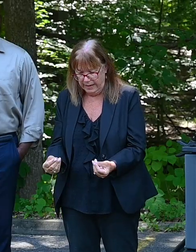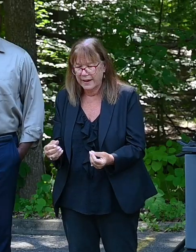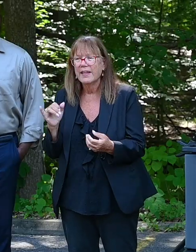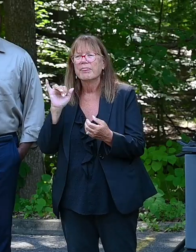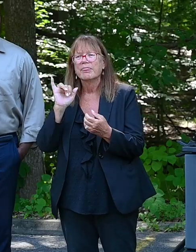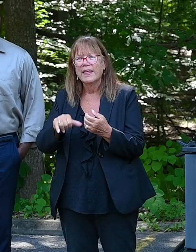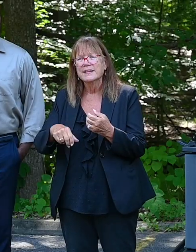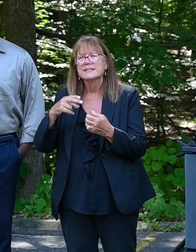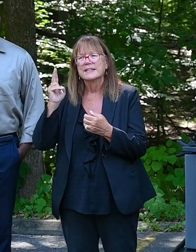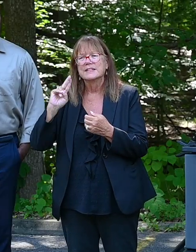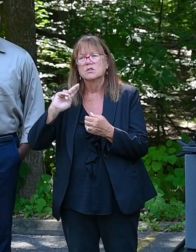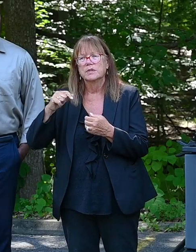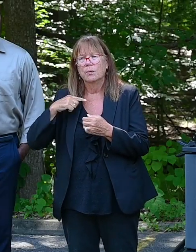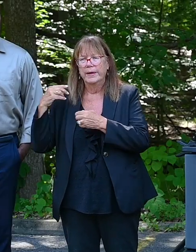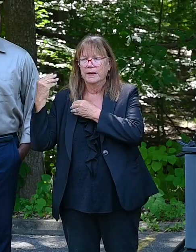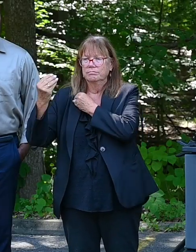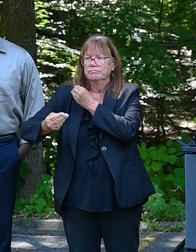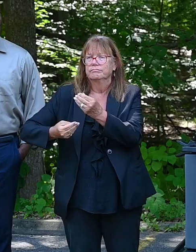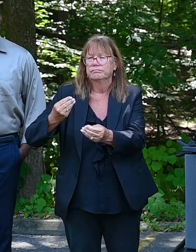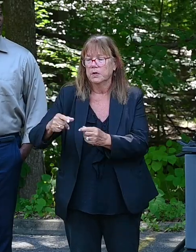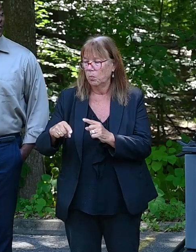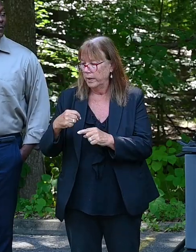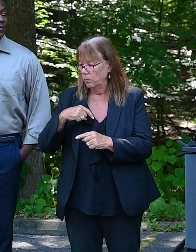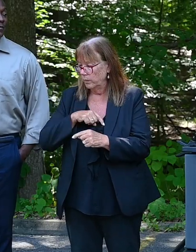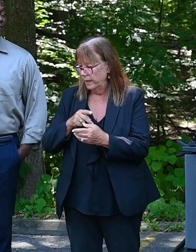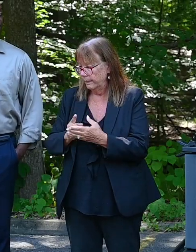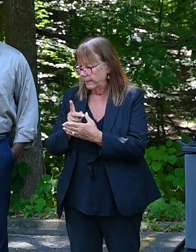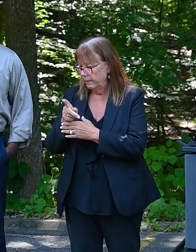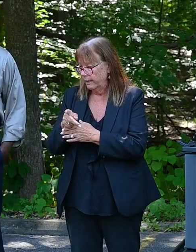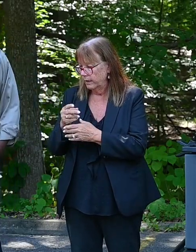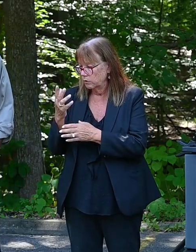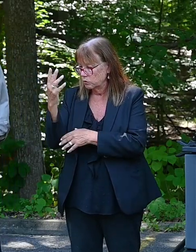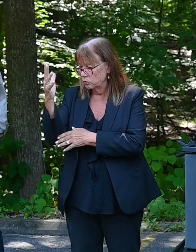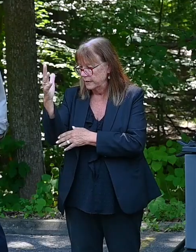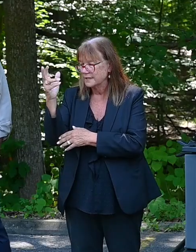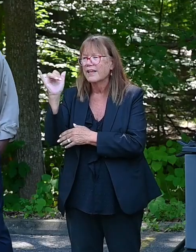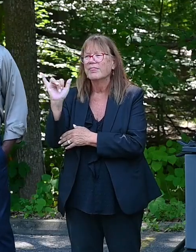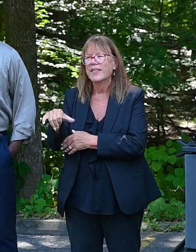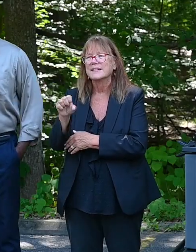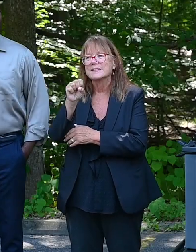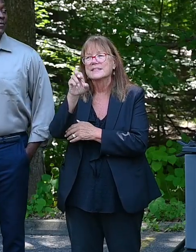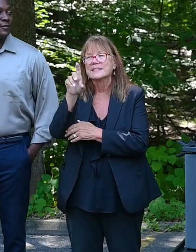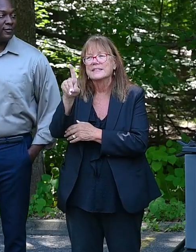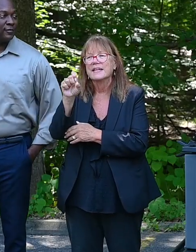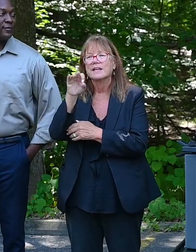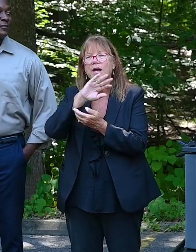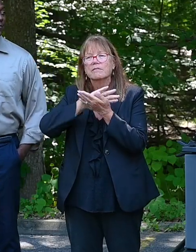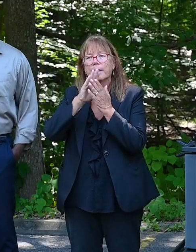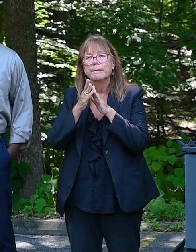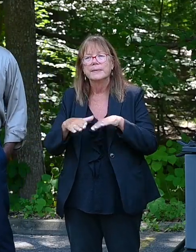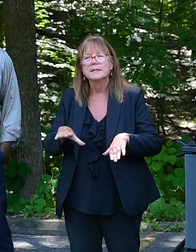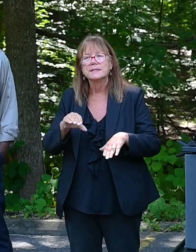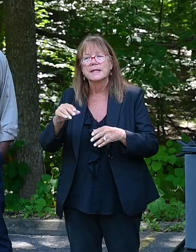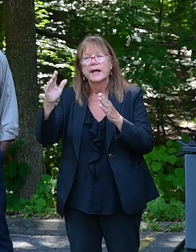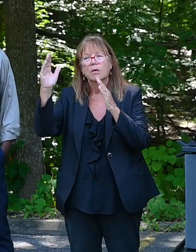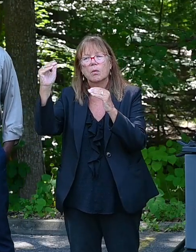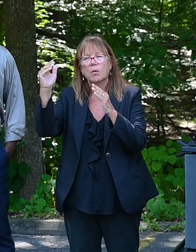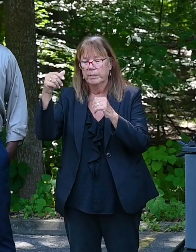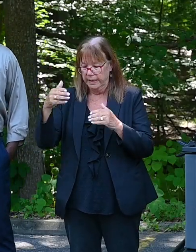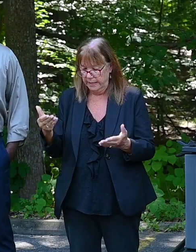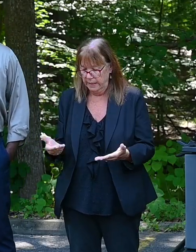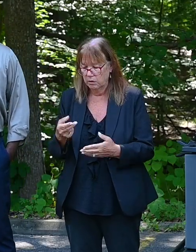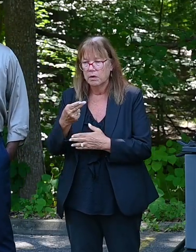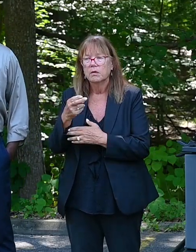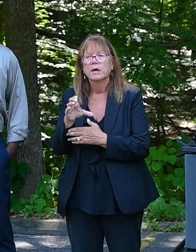I once heard it said that when we plant trees, we plant the seeds of peace, we plant the seeds of hope. And here in